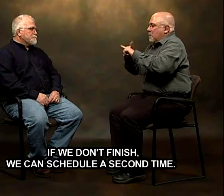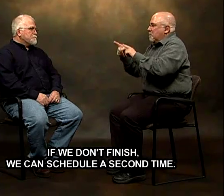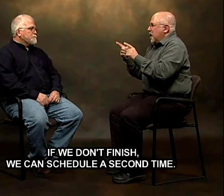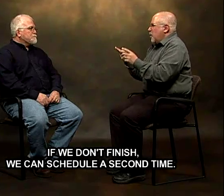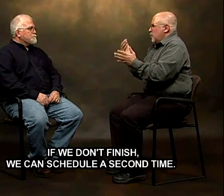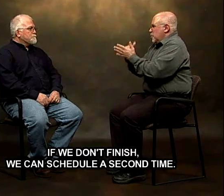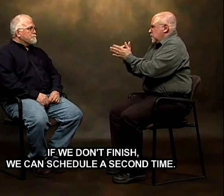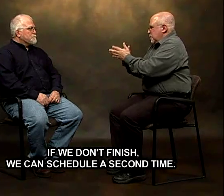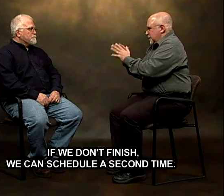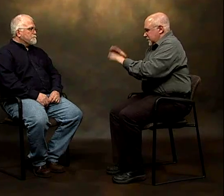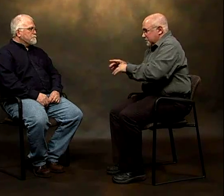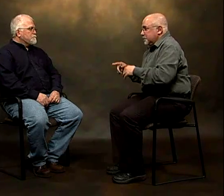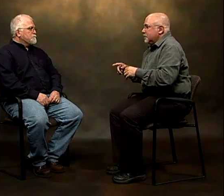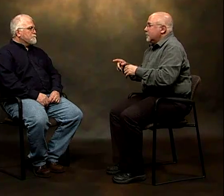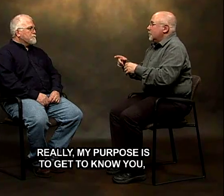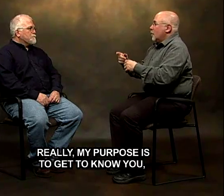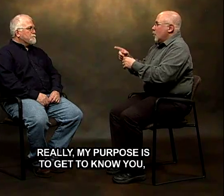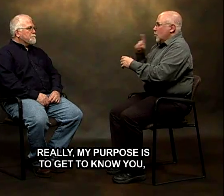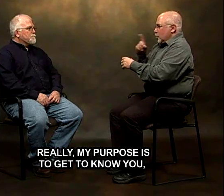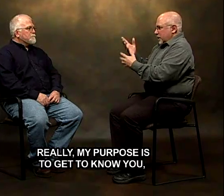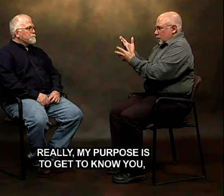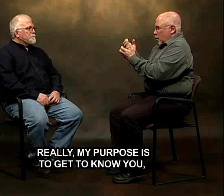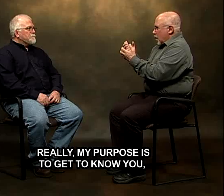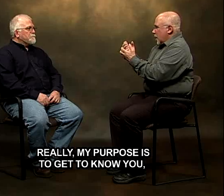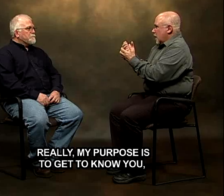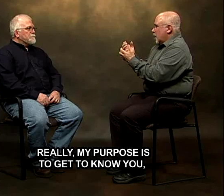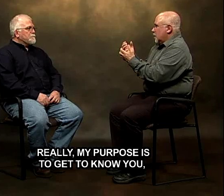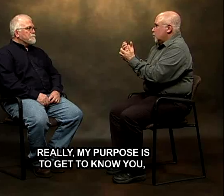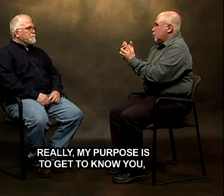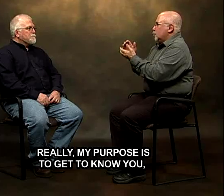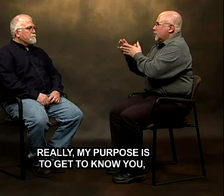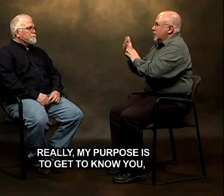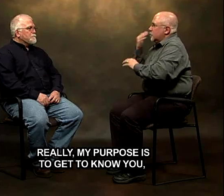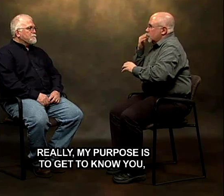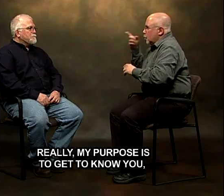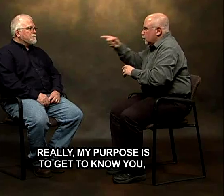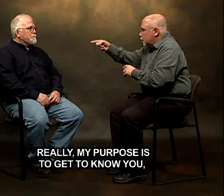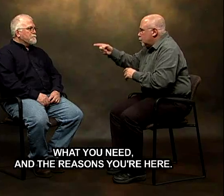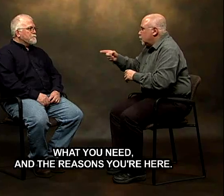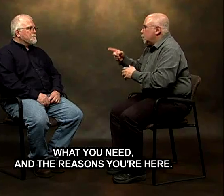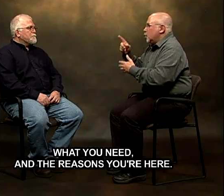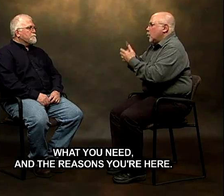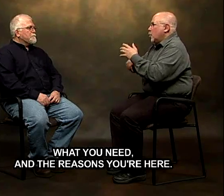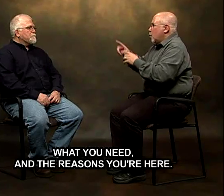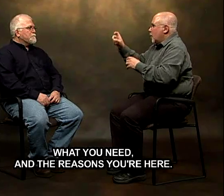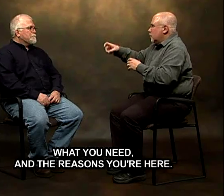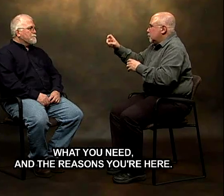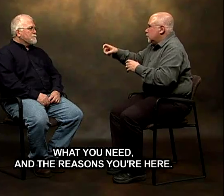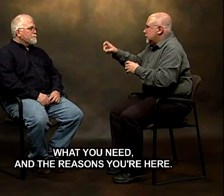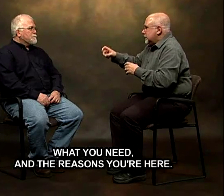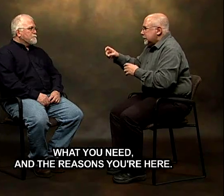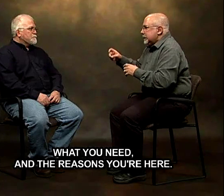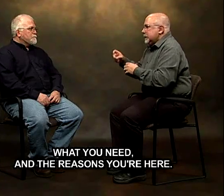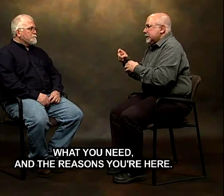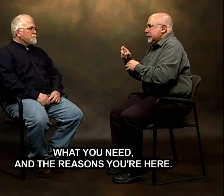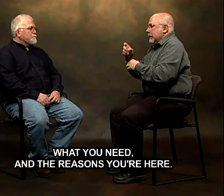time. Really, my purpose is to get to know you, what you need, and the reasons you're